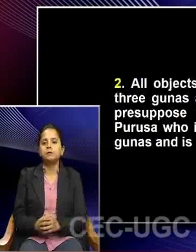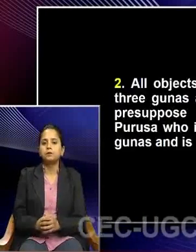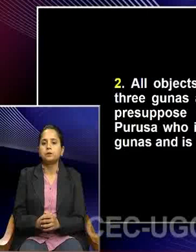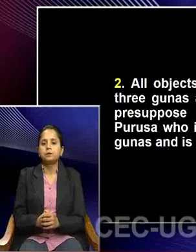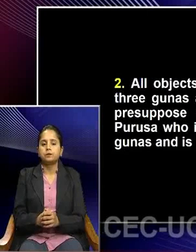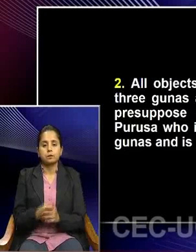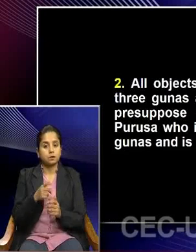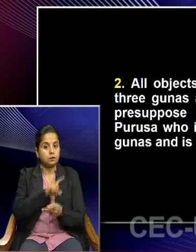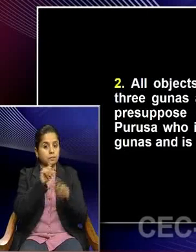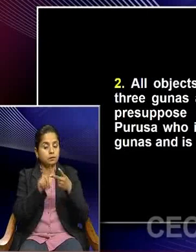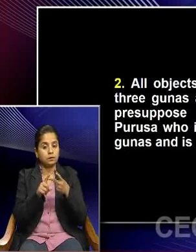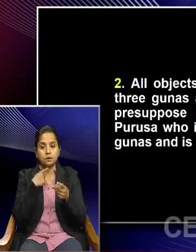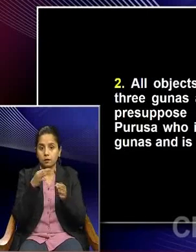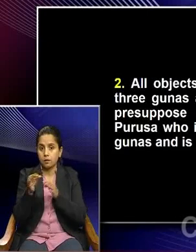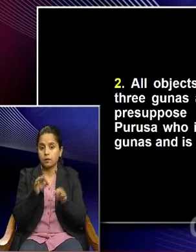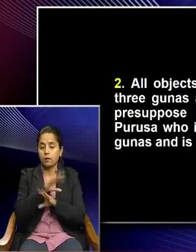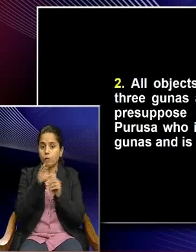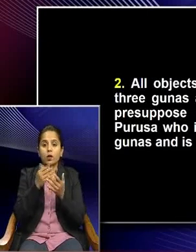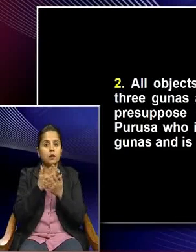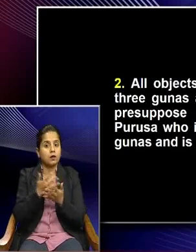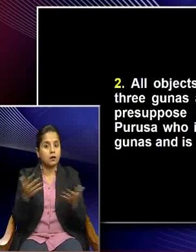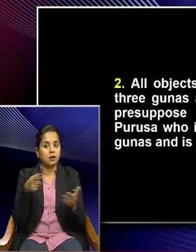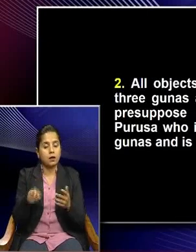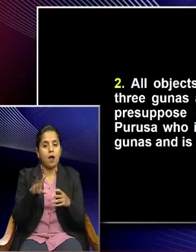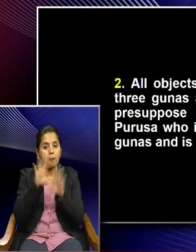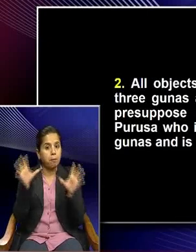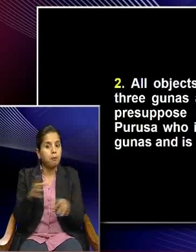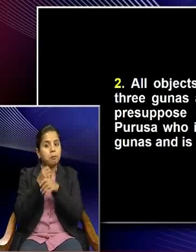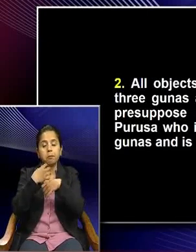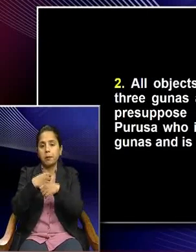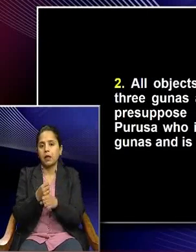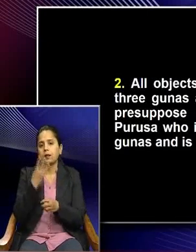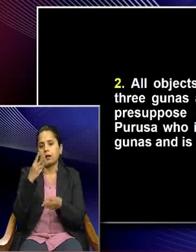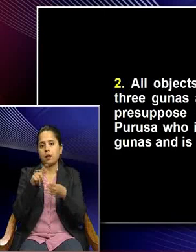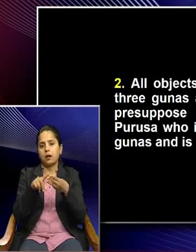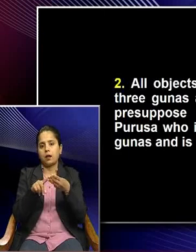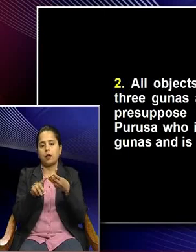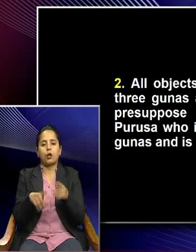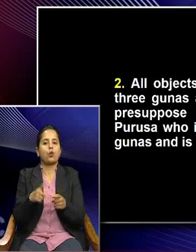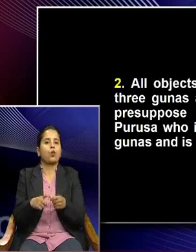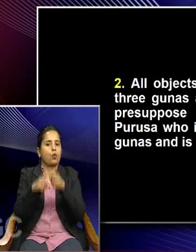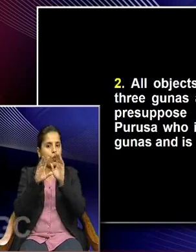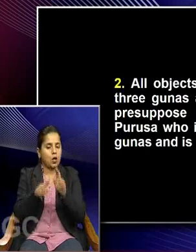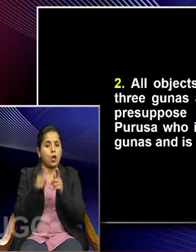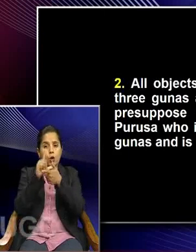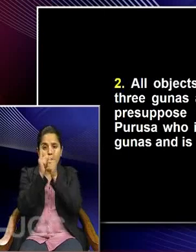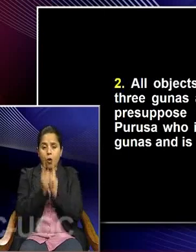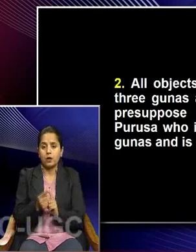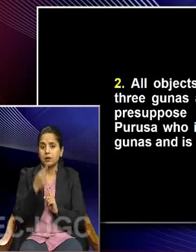Fine. The second is that all objects are composed of the 3 gunas, and therefore